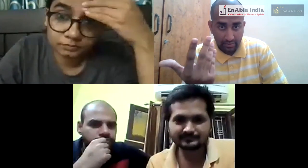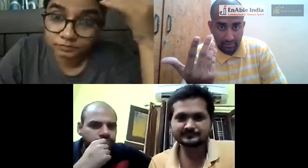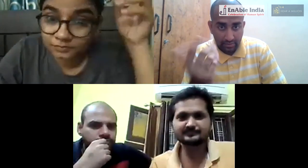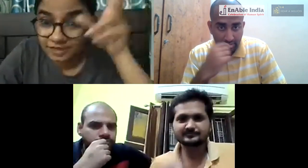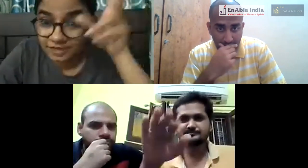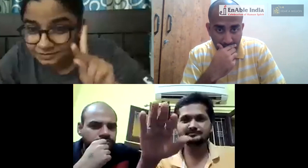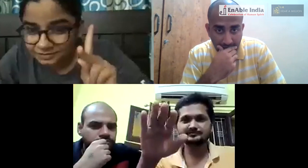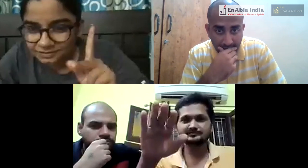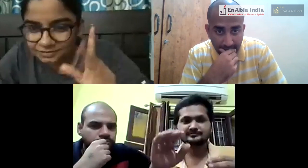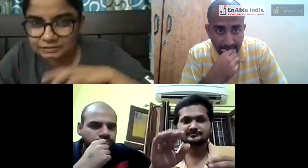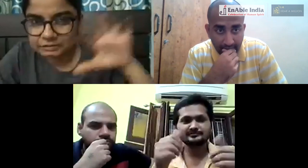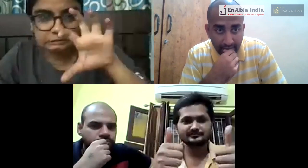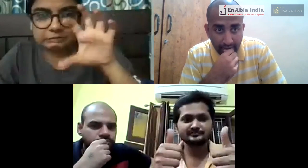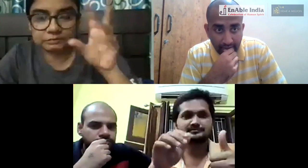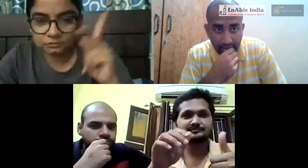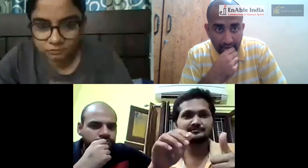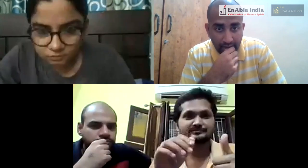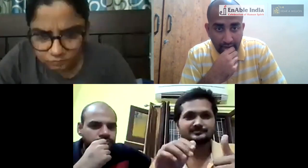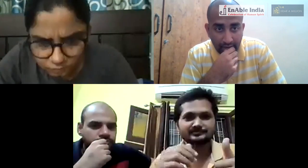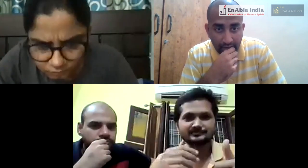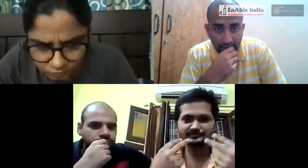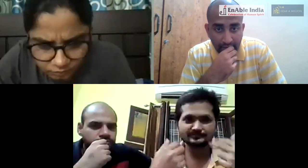Gautam is saying, yeah, what you're saying?